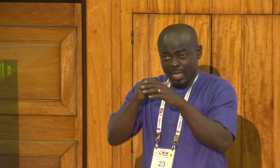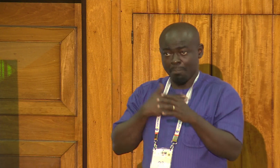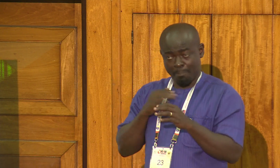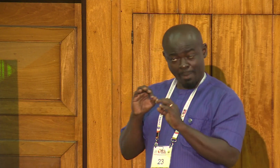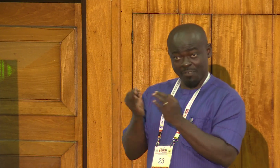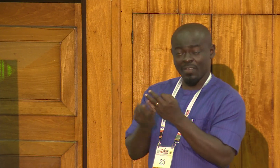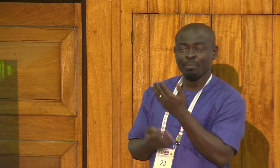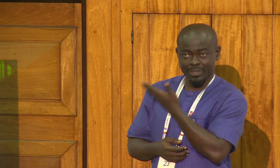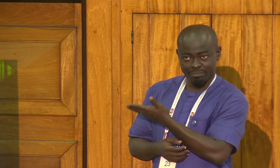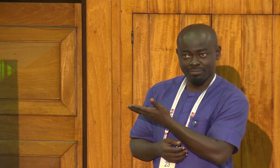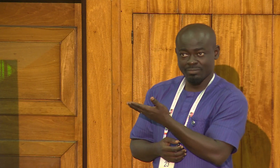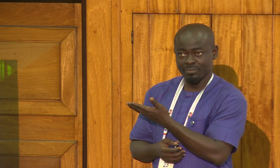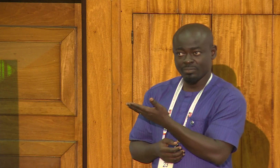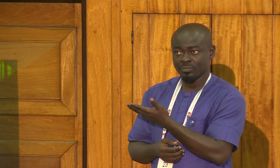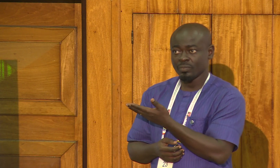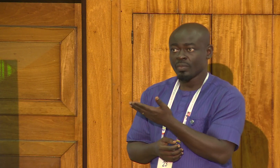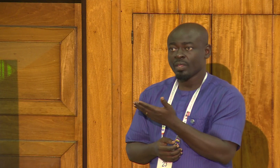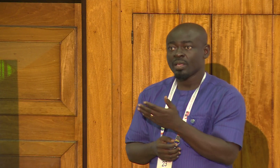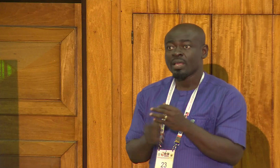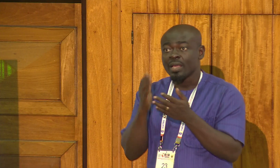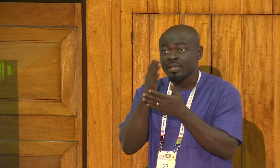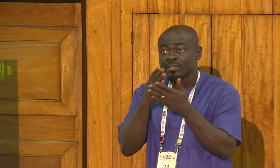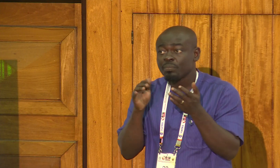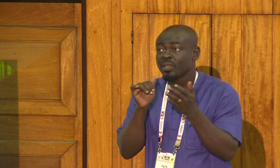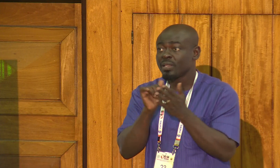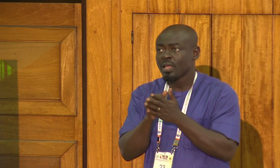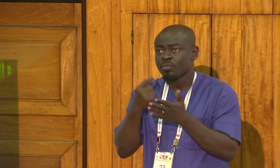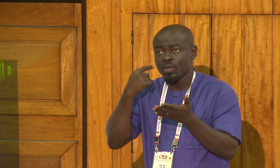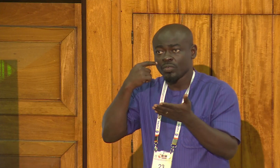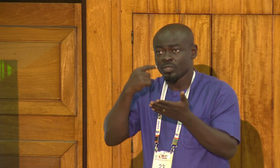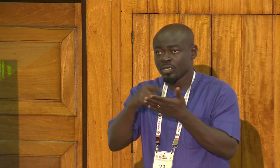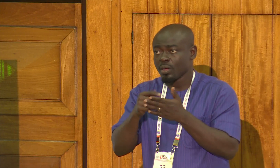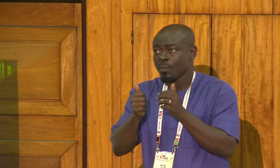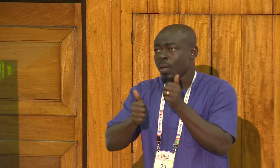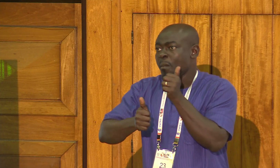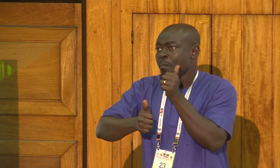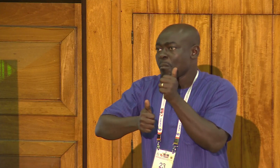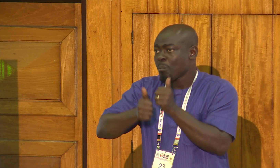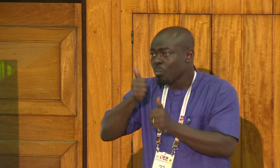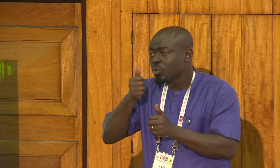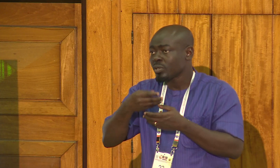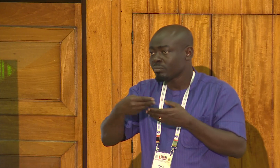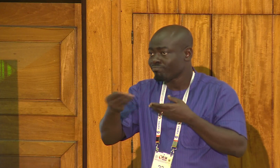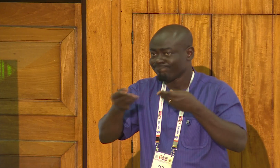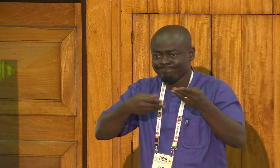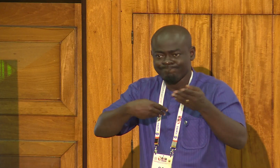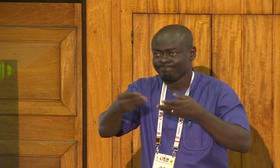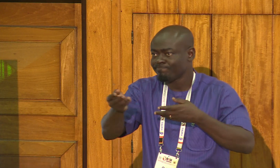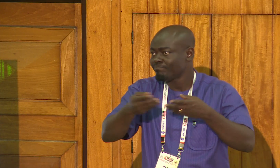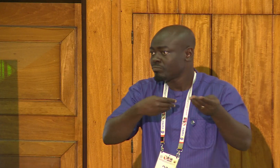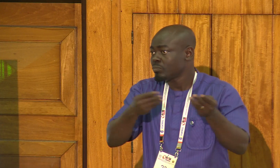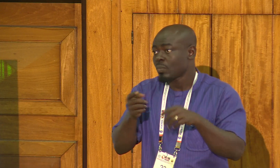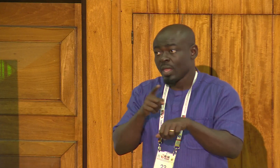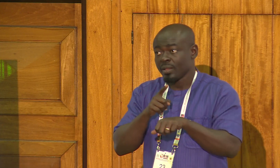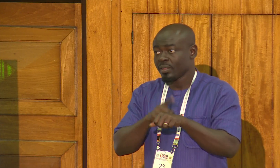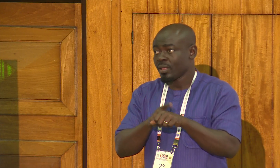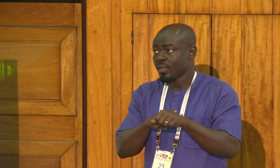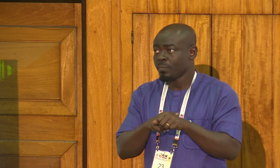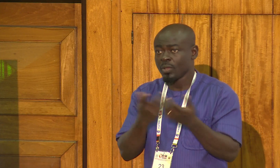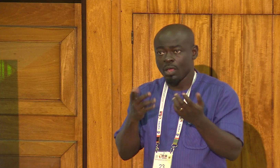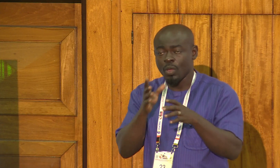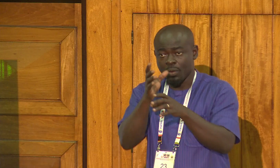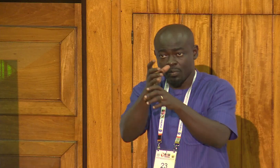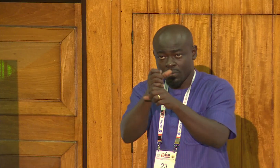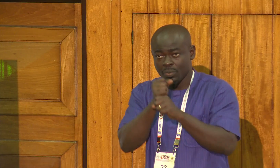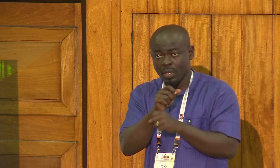family. And this is something that we have to also look at because most of the expenditure is out of pocket. While you're able to get